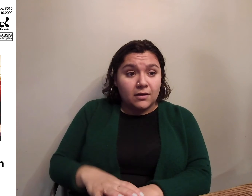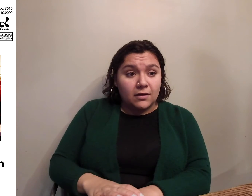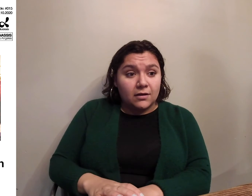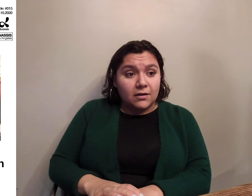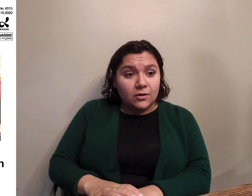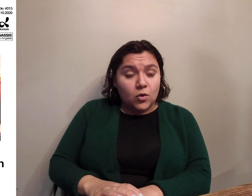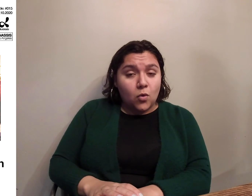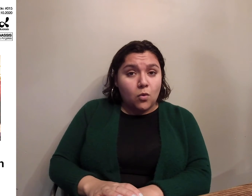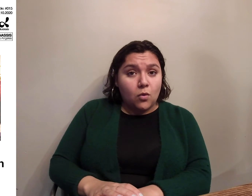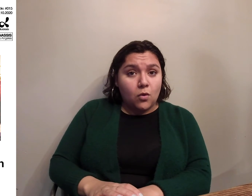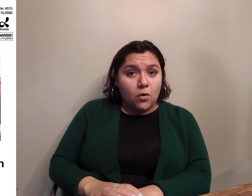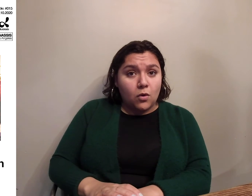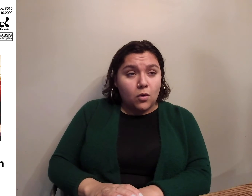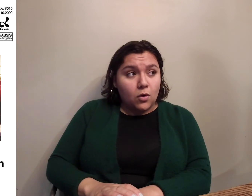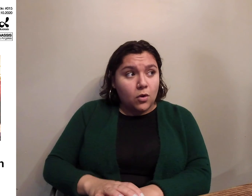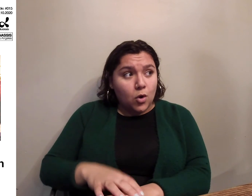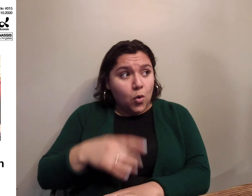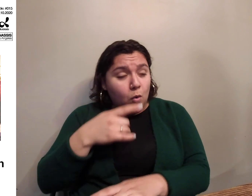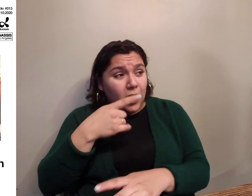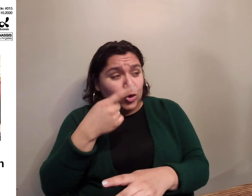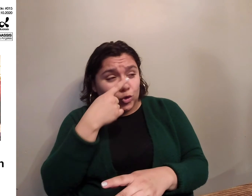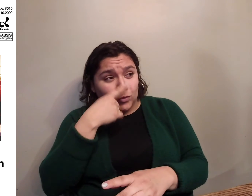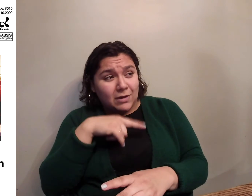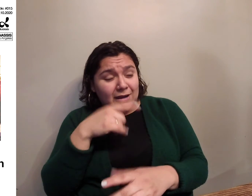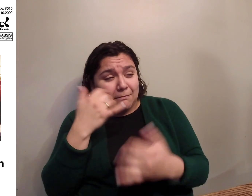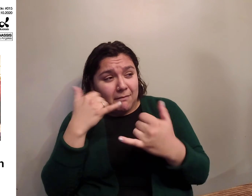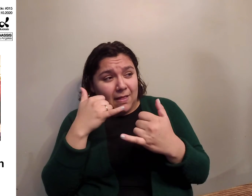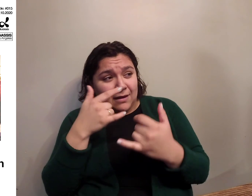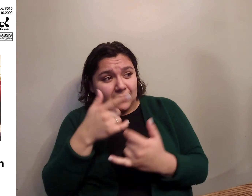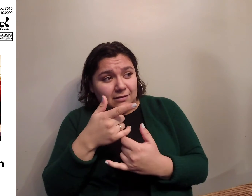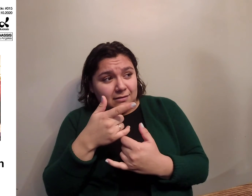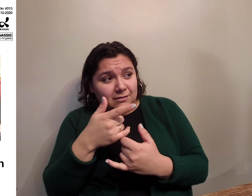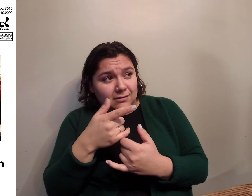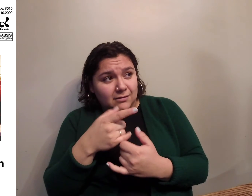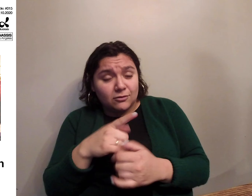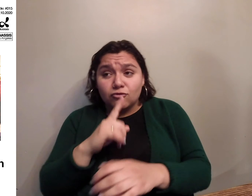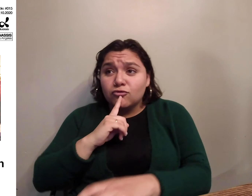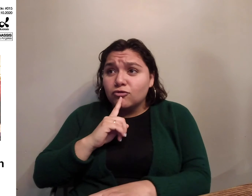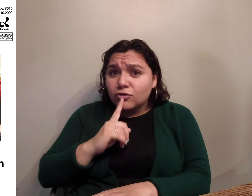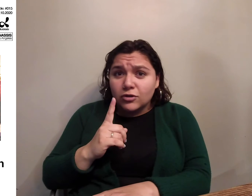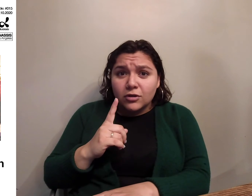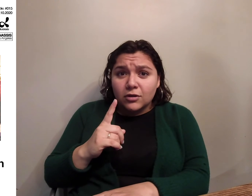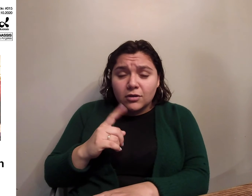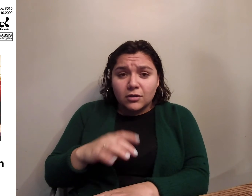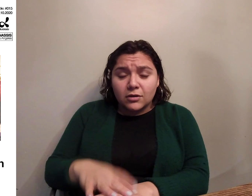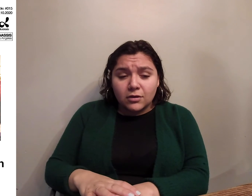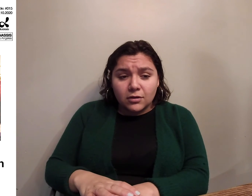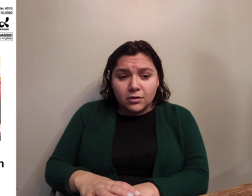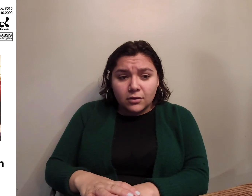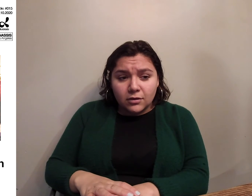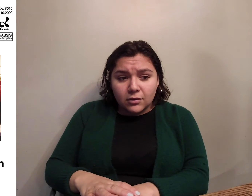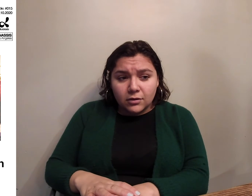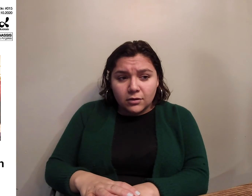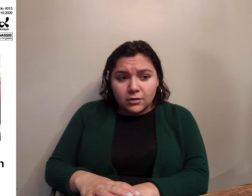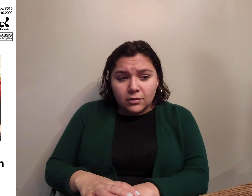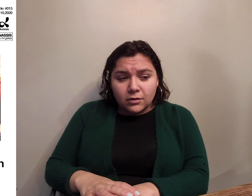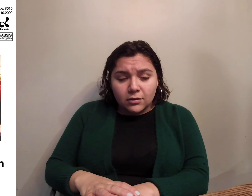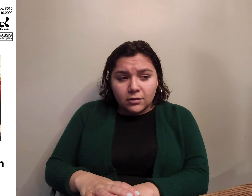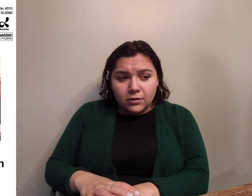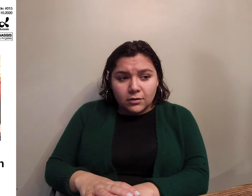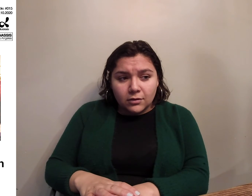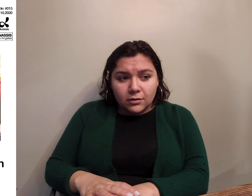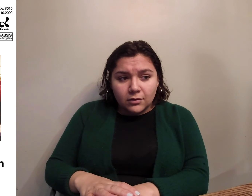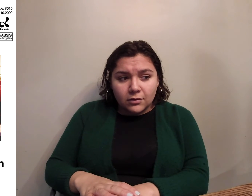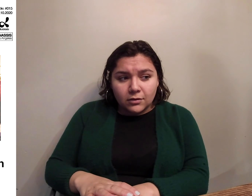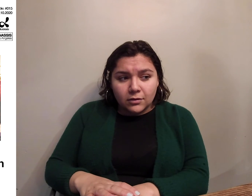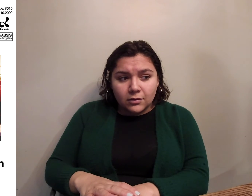music you might play. Oh, well, I'm in my bedroom and I don't see